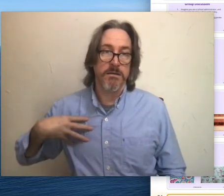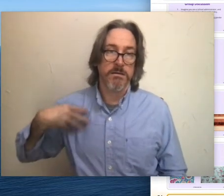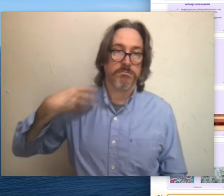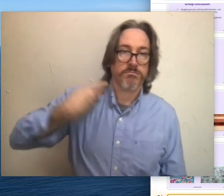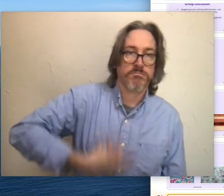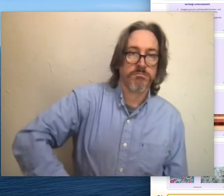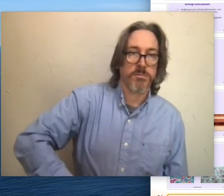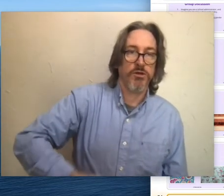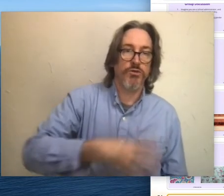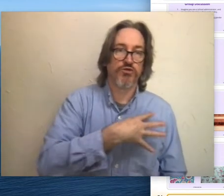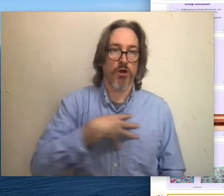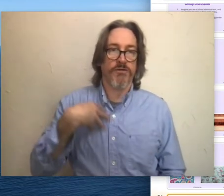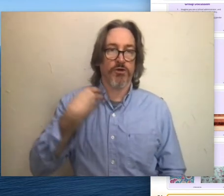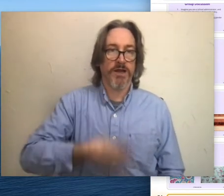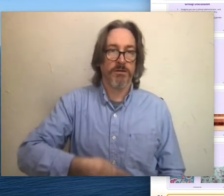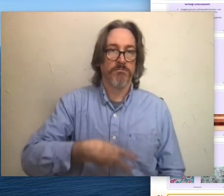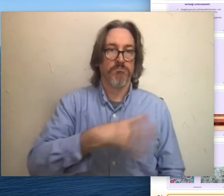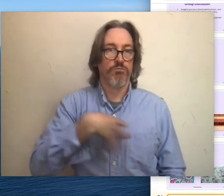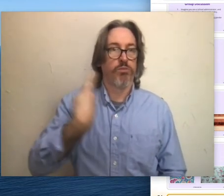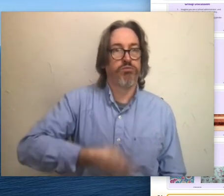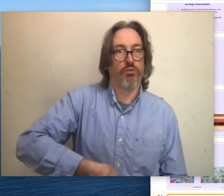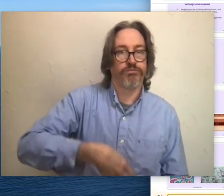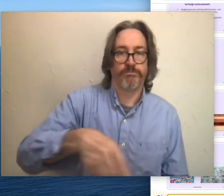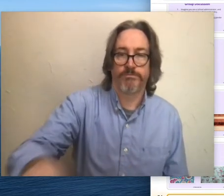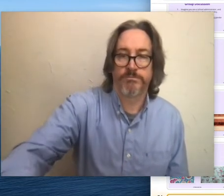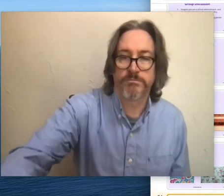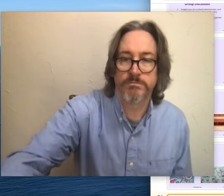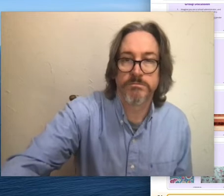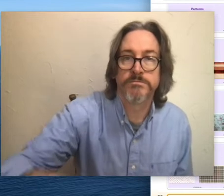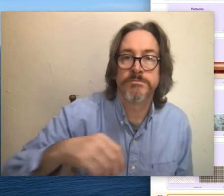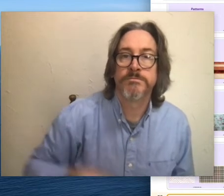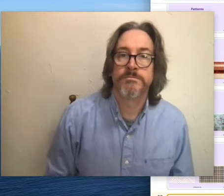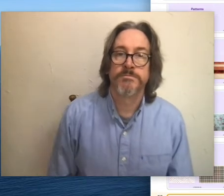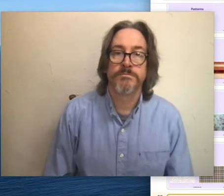Plaid, you draw the grid.